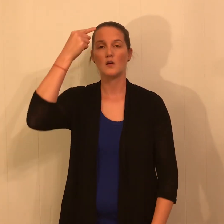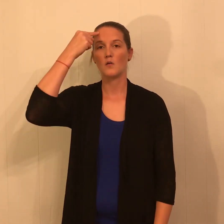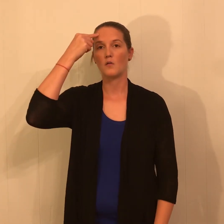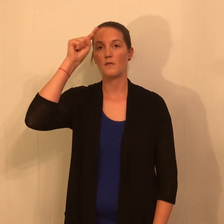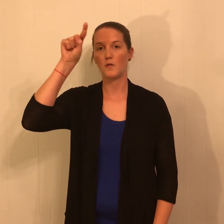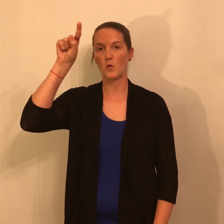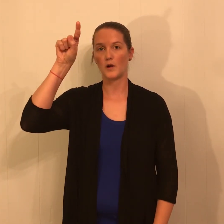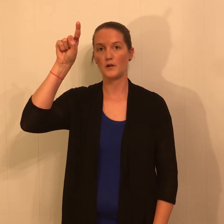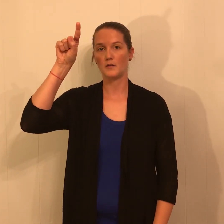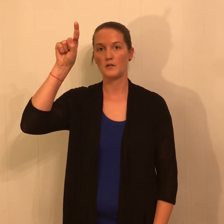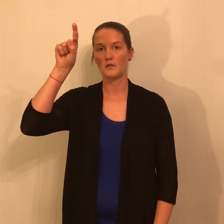for,